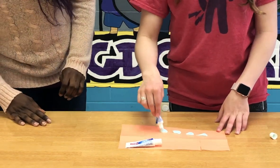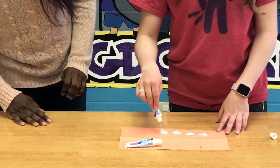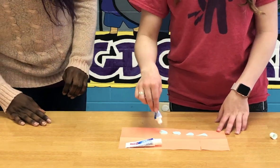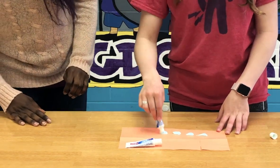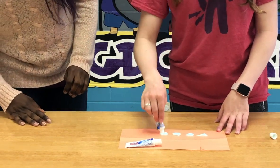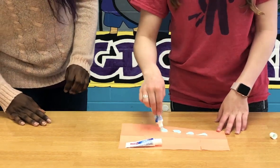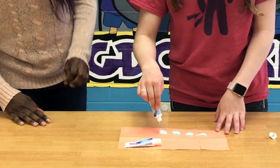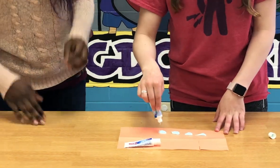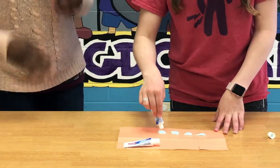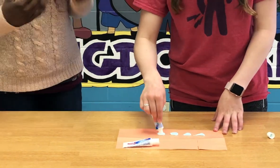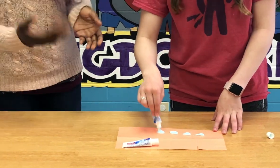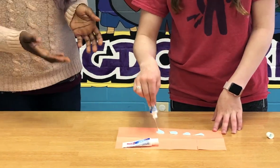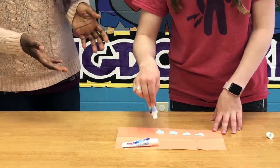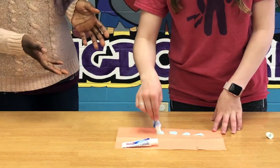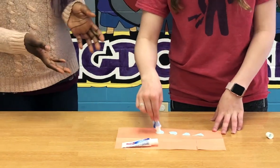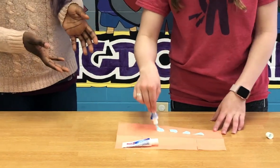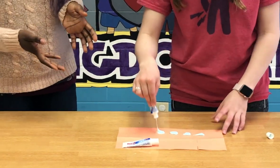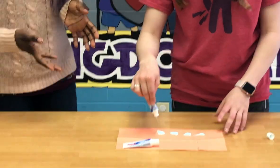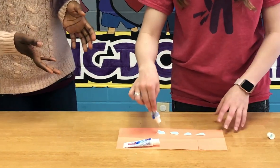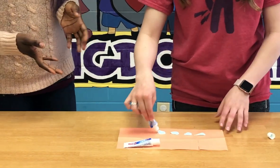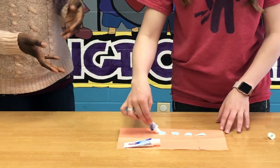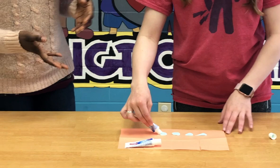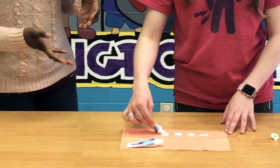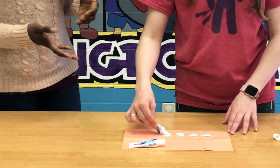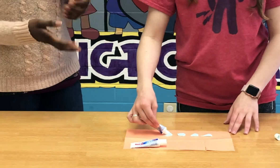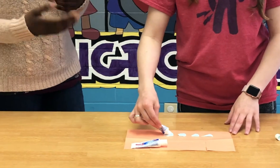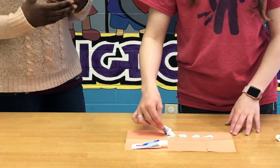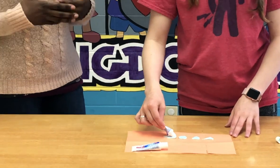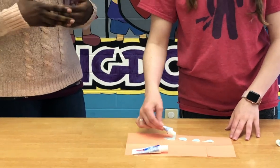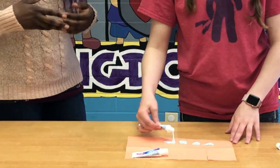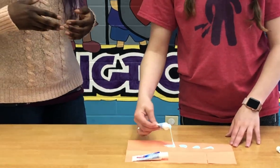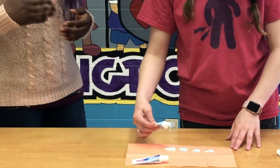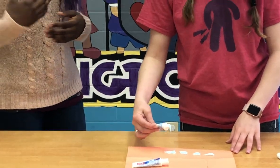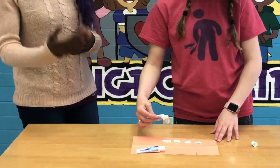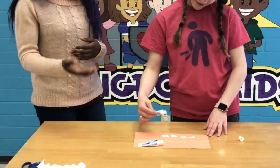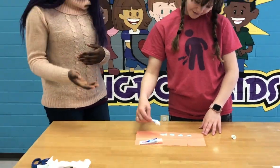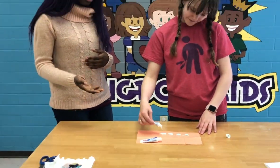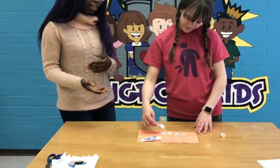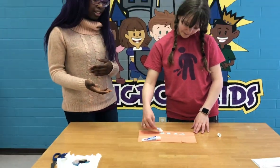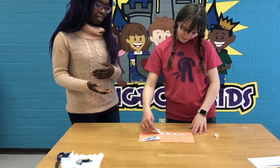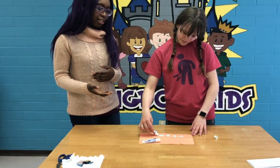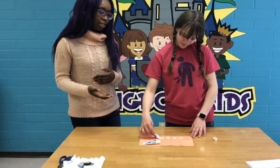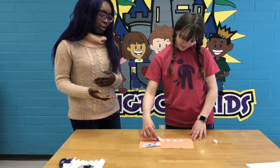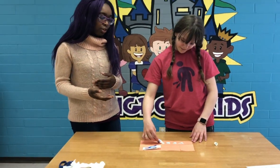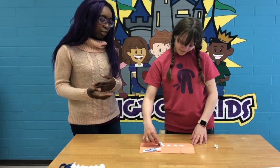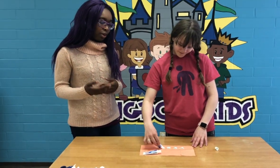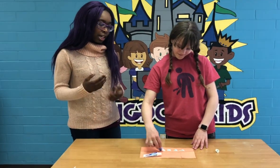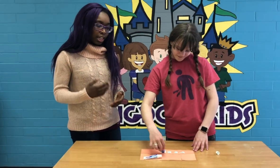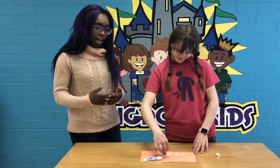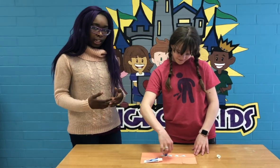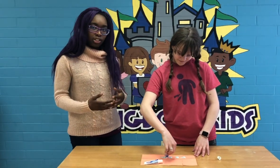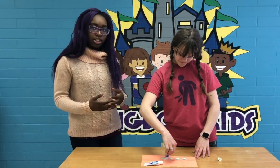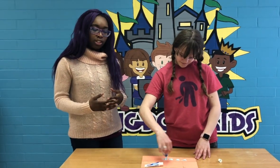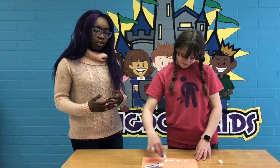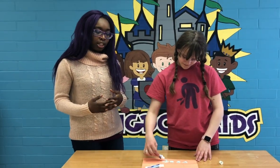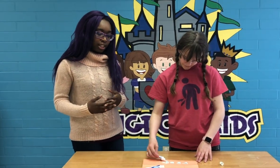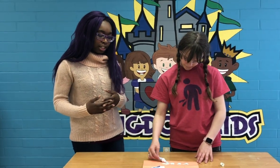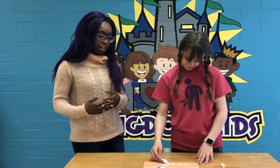No. So the answer is no. So once you say words or do any actions or anything,